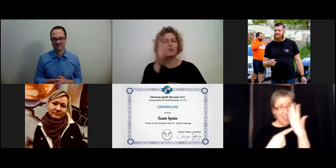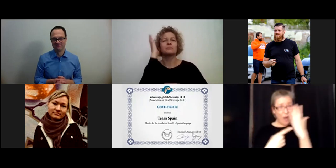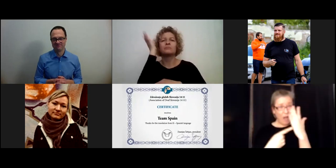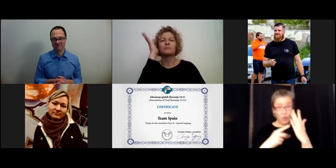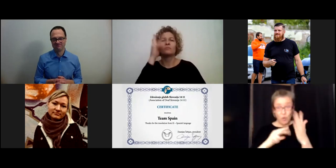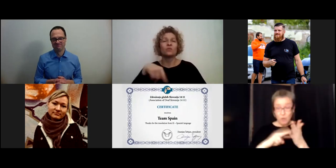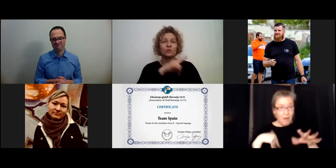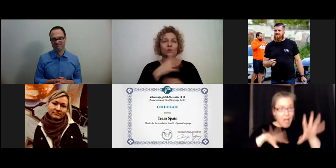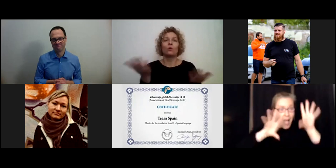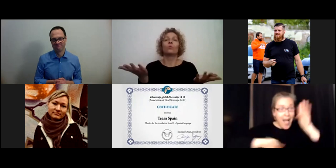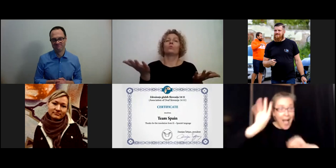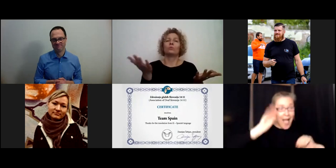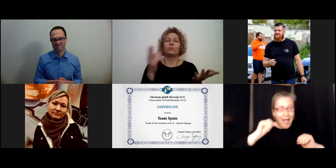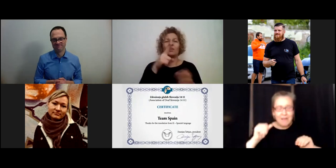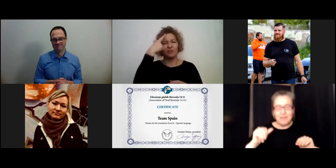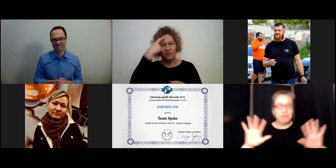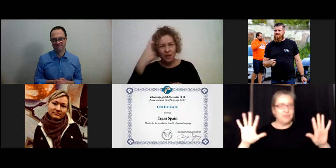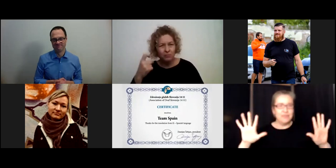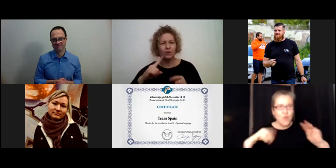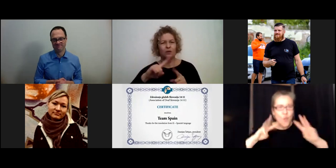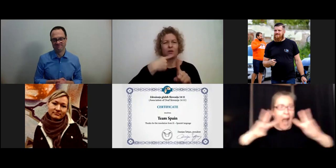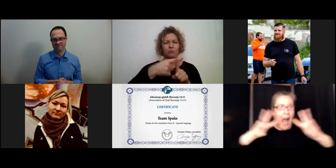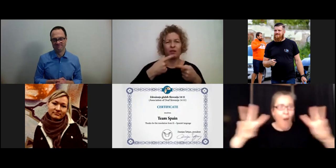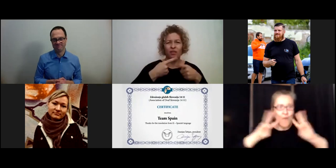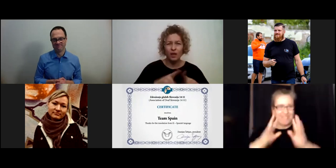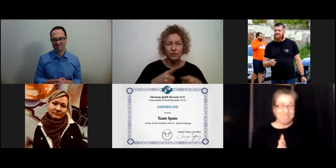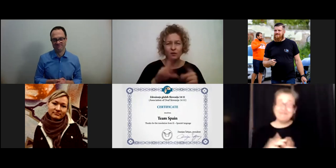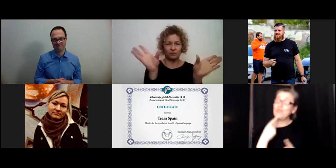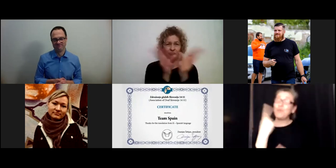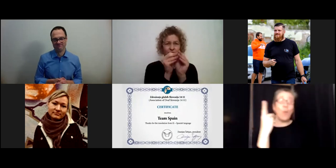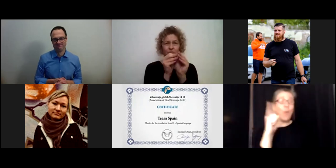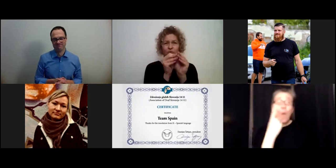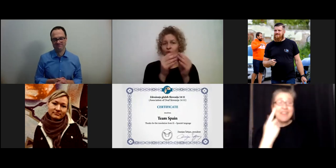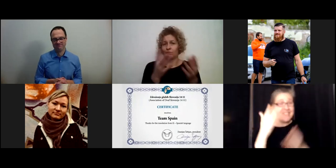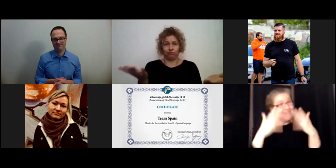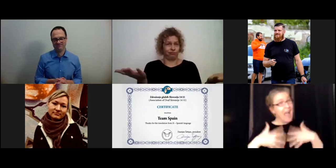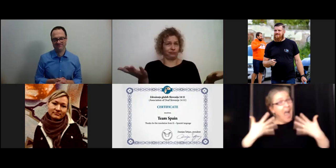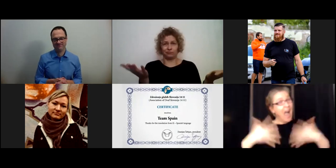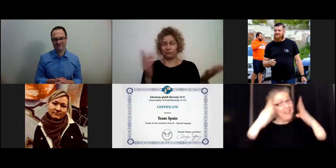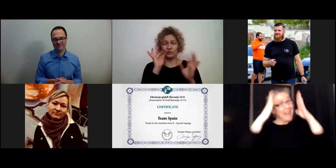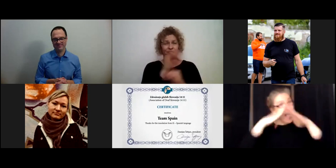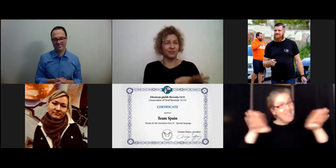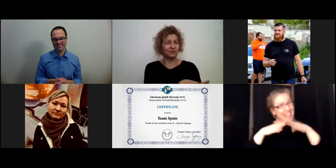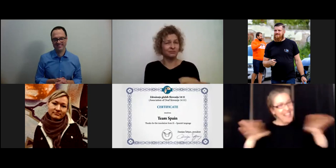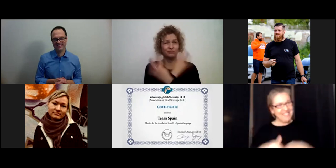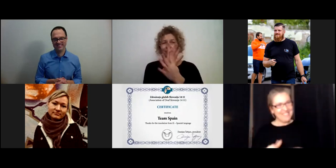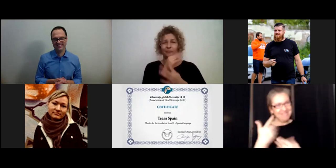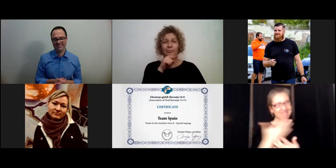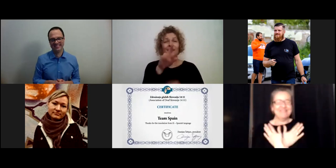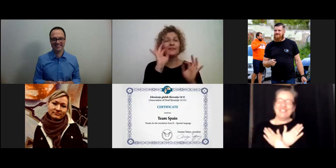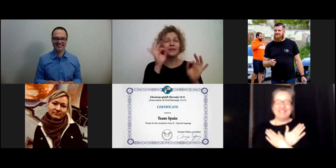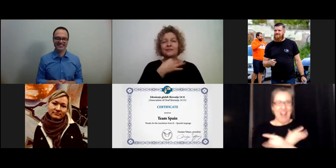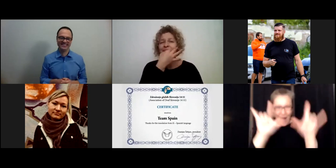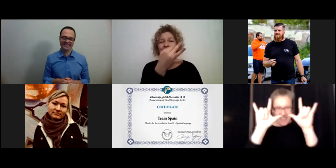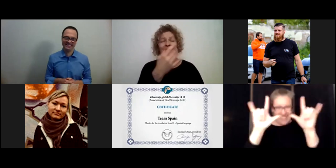all these other presenters. Very impressive. Thank you to you, Dami, and to the technical